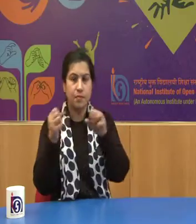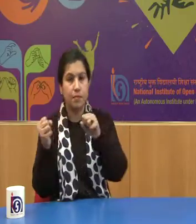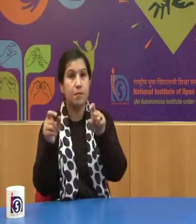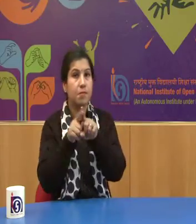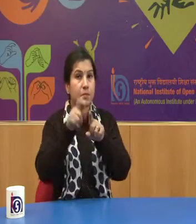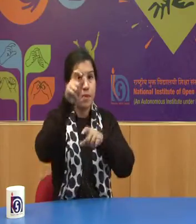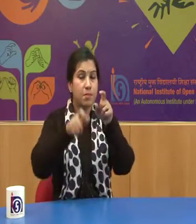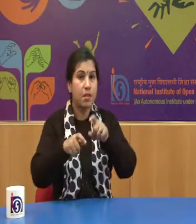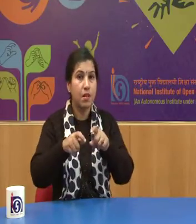Sannyasi movement of Bengal.